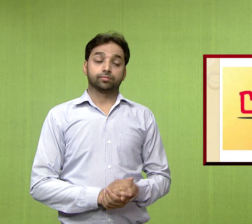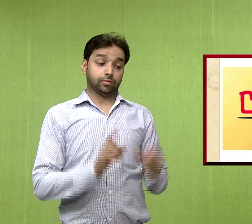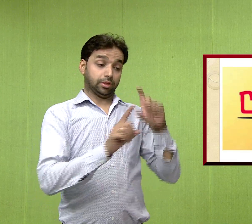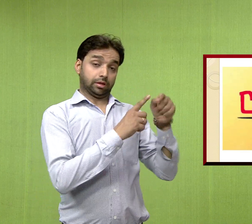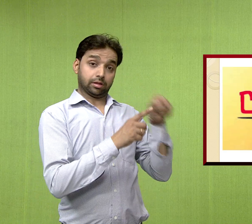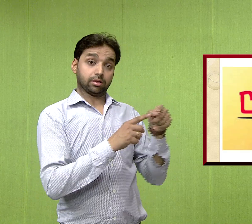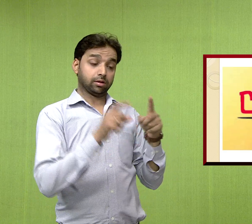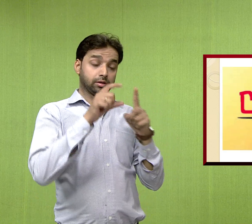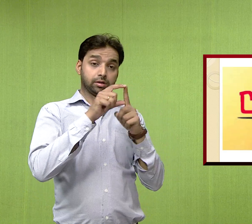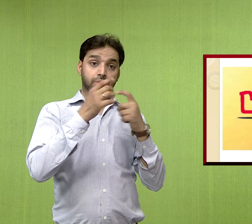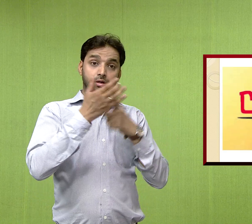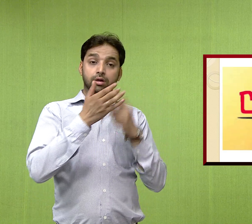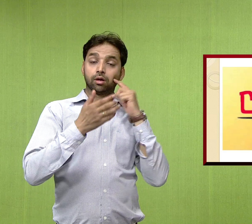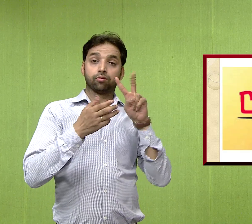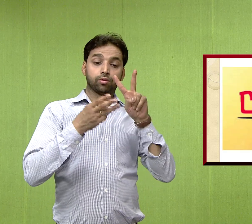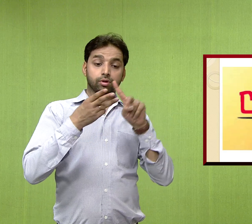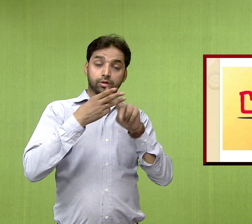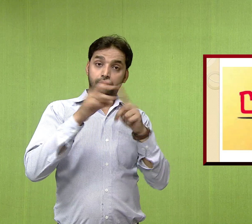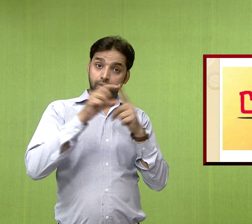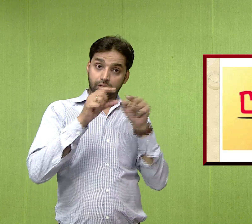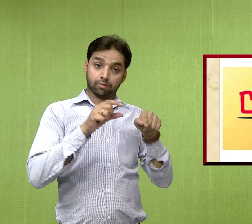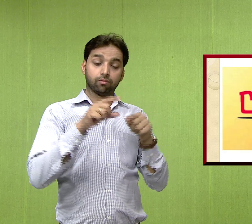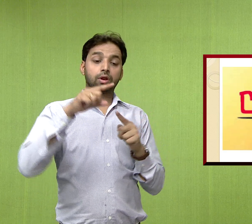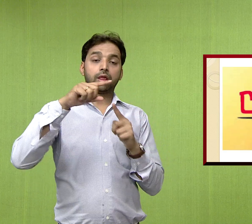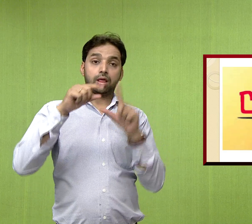Culture is derived from the Latin word